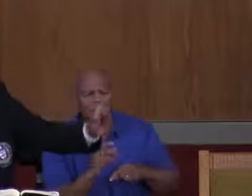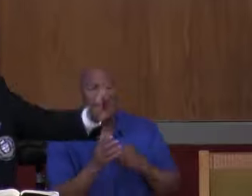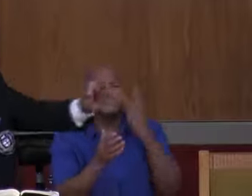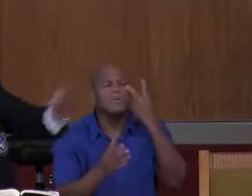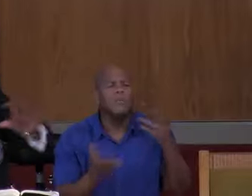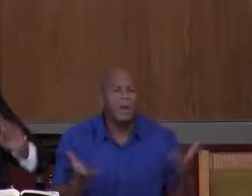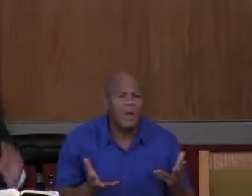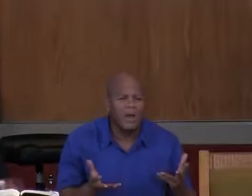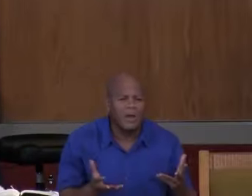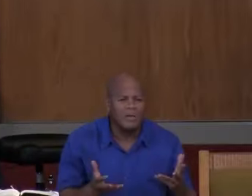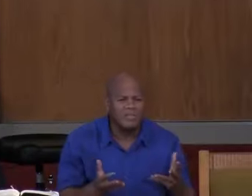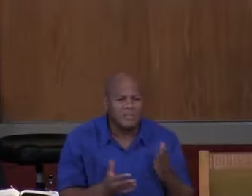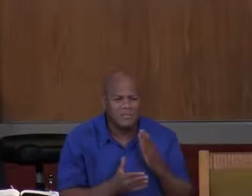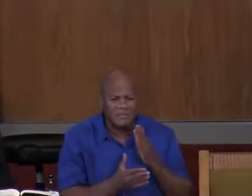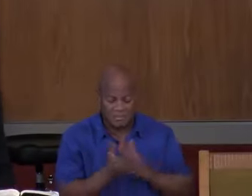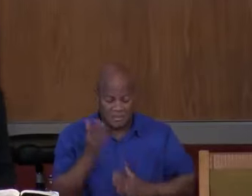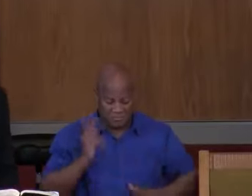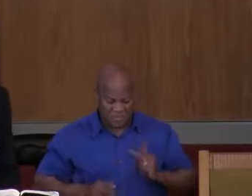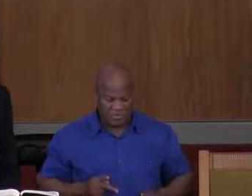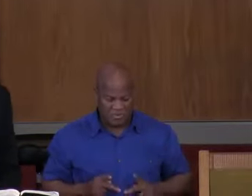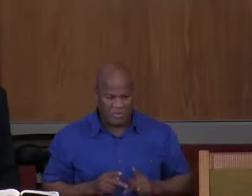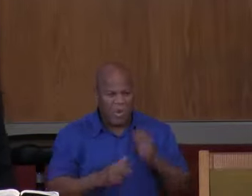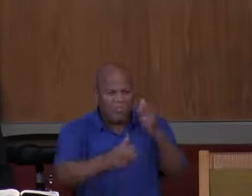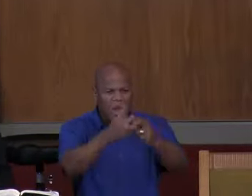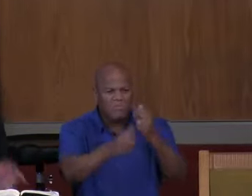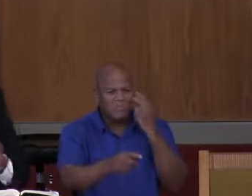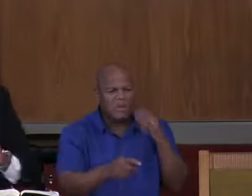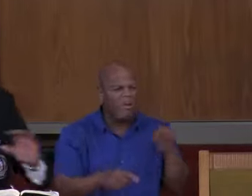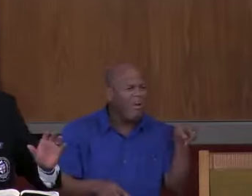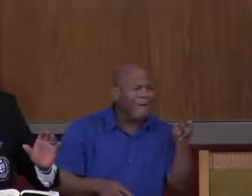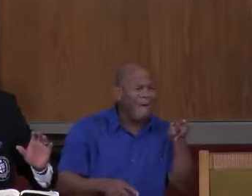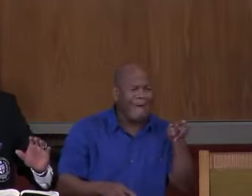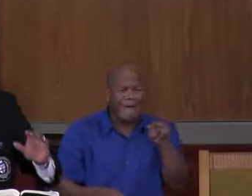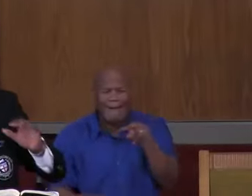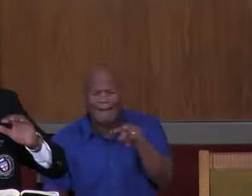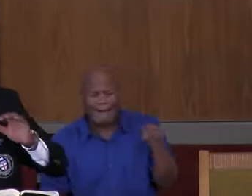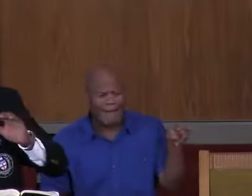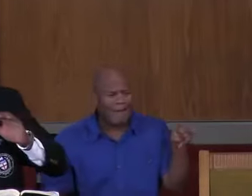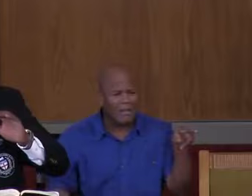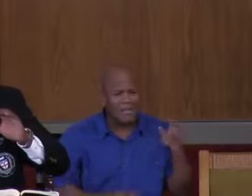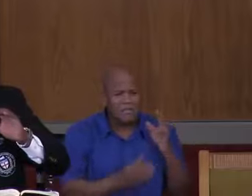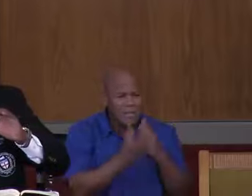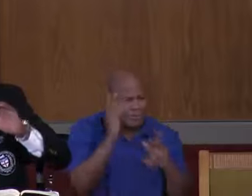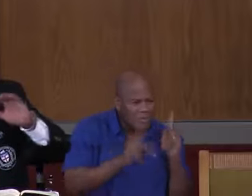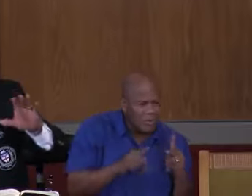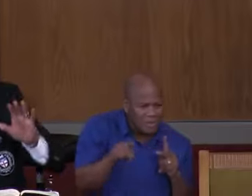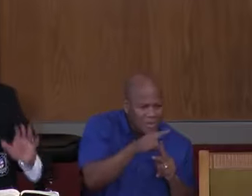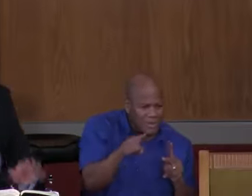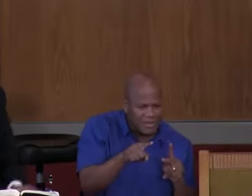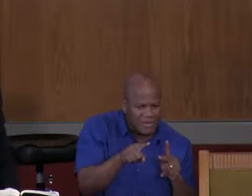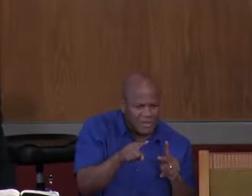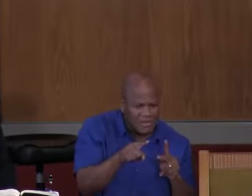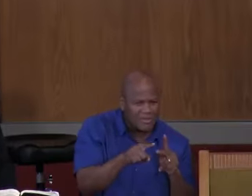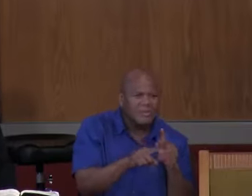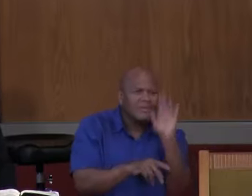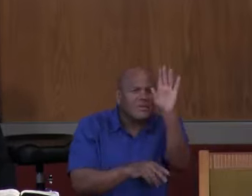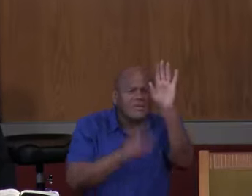see the problems. Some people are naive, can only see the Sabbath.